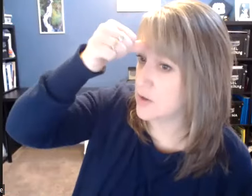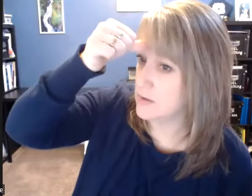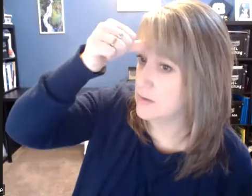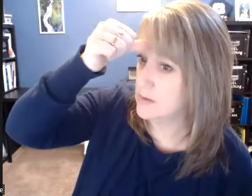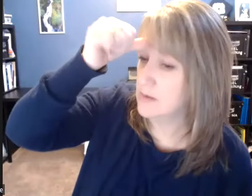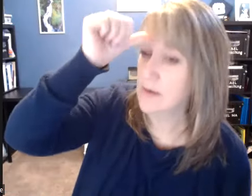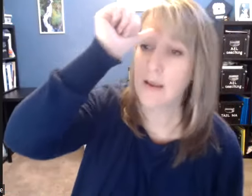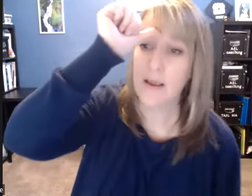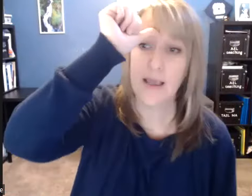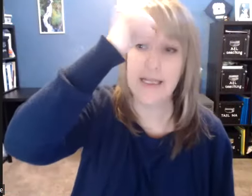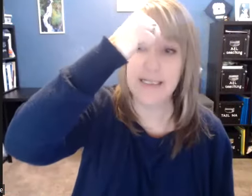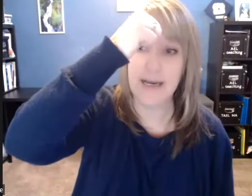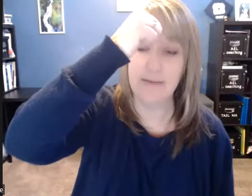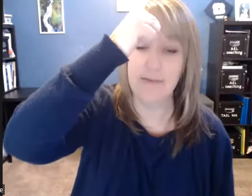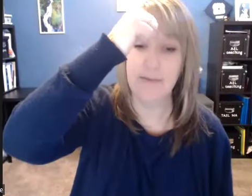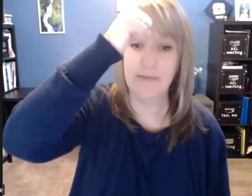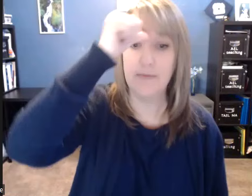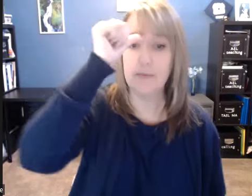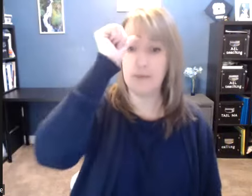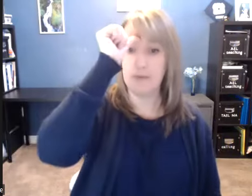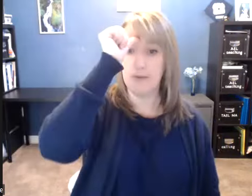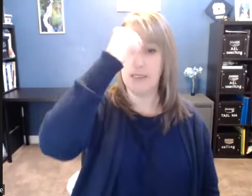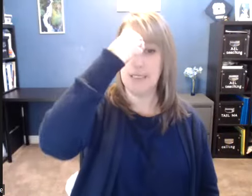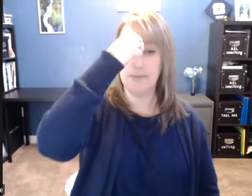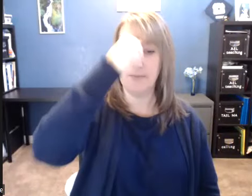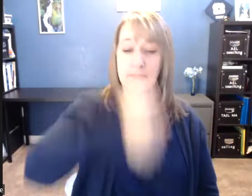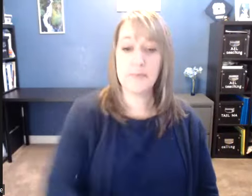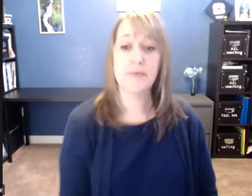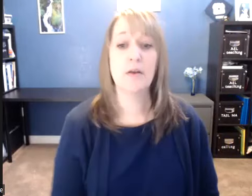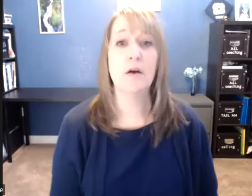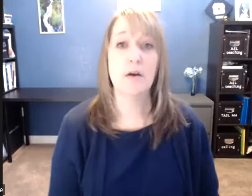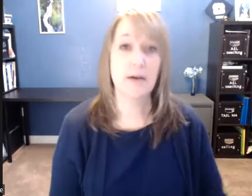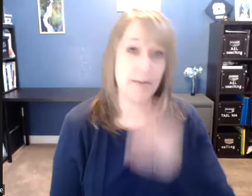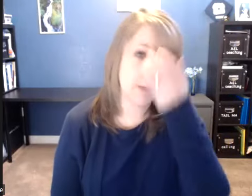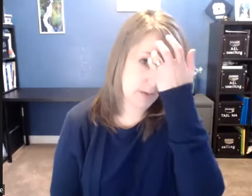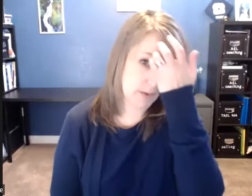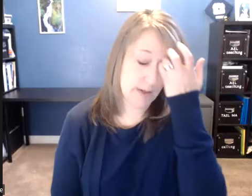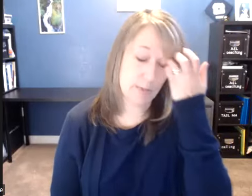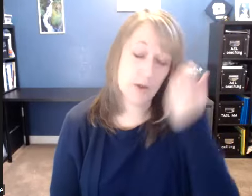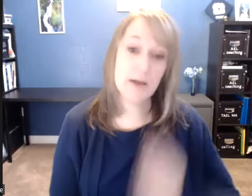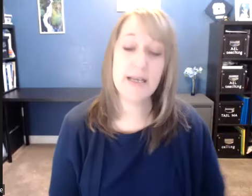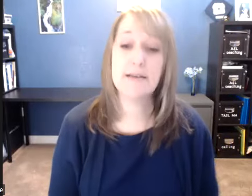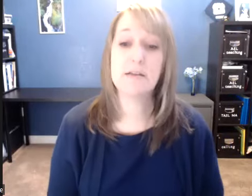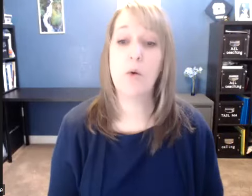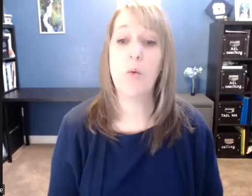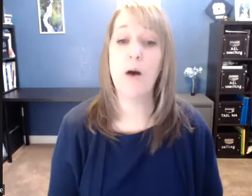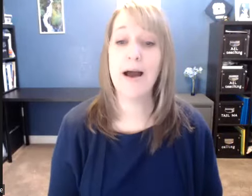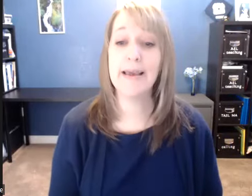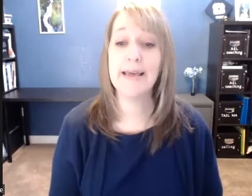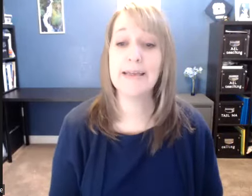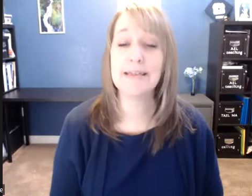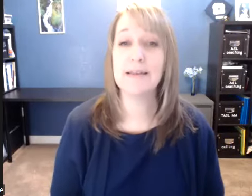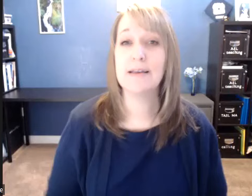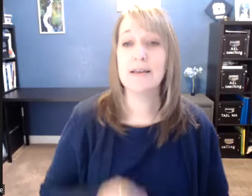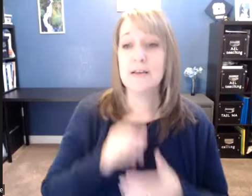turn. India. India. All right, maybe your neighborhood is quiet. So